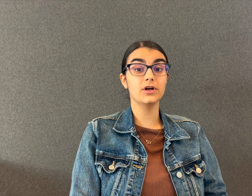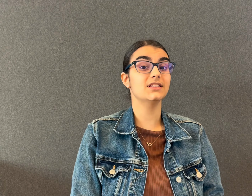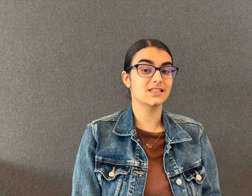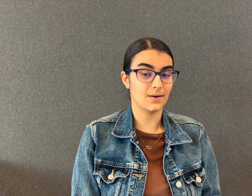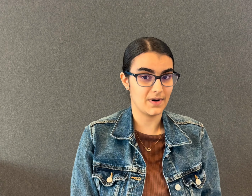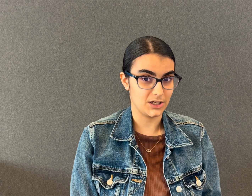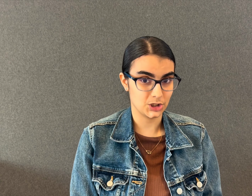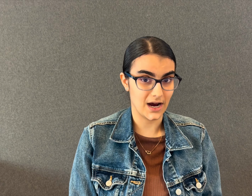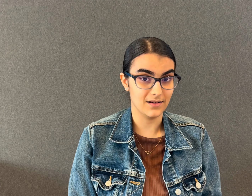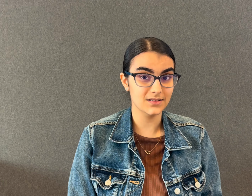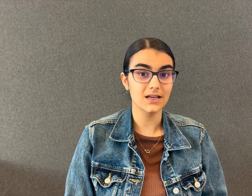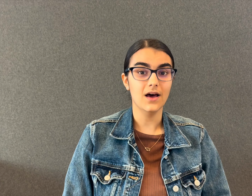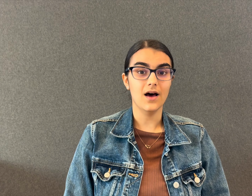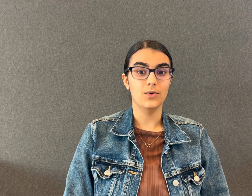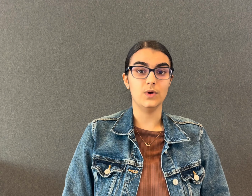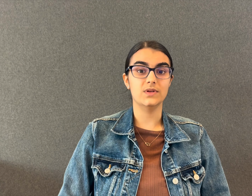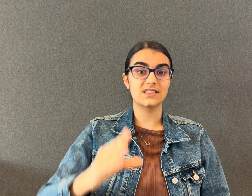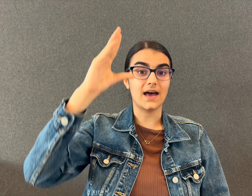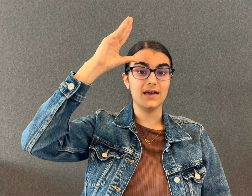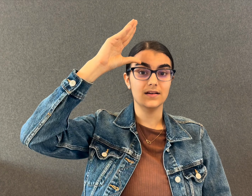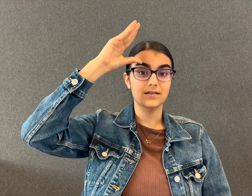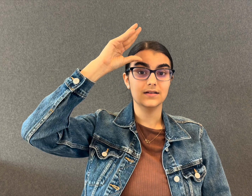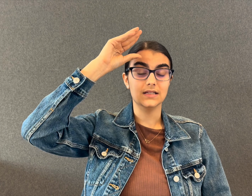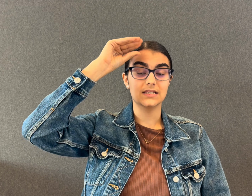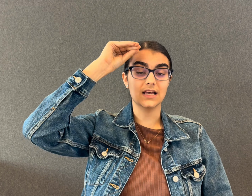to somebody's child, we would say son